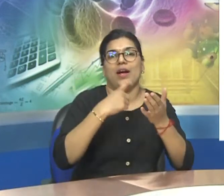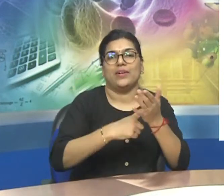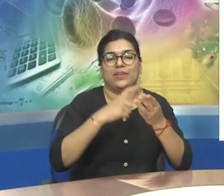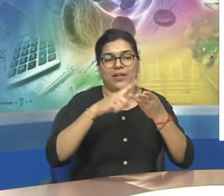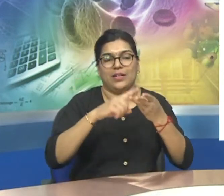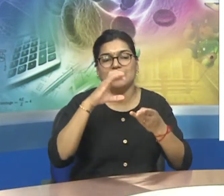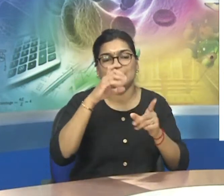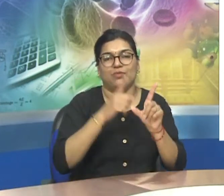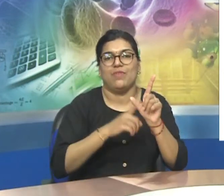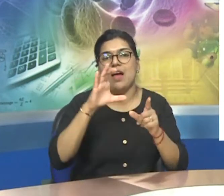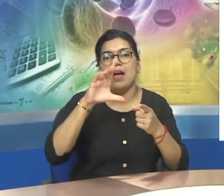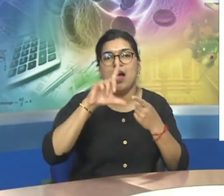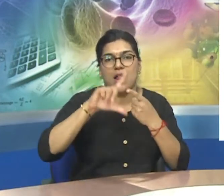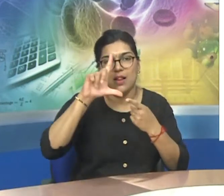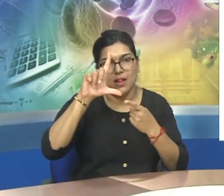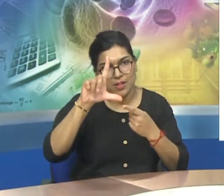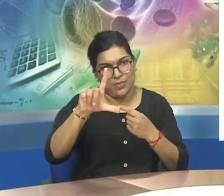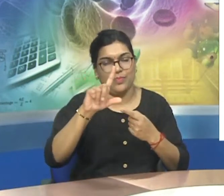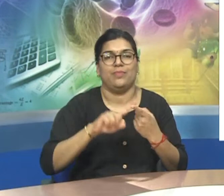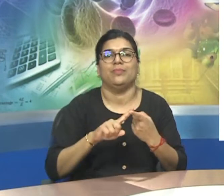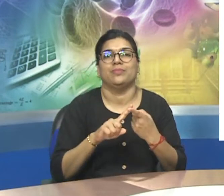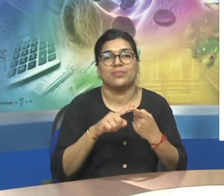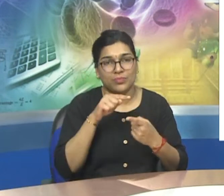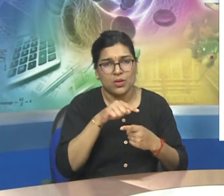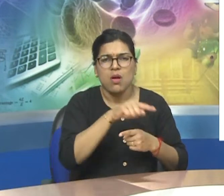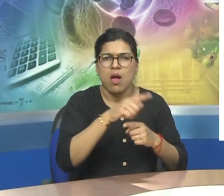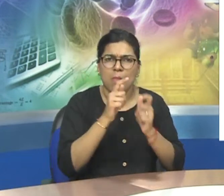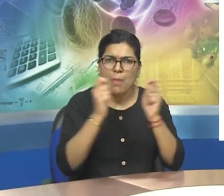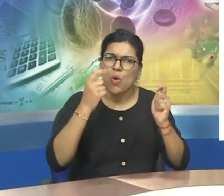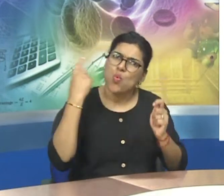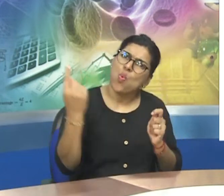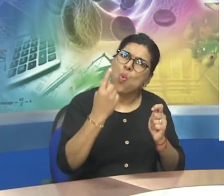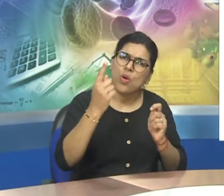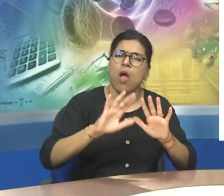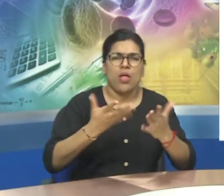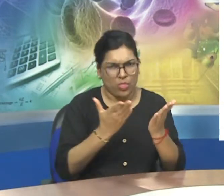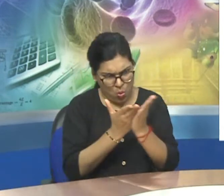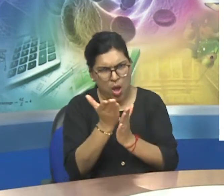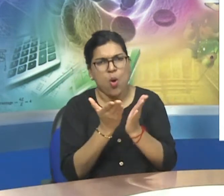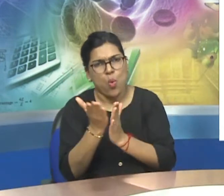for reuse. So this method can be applied